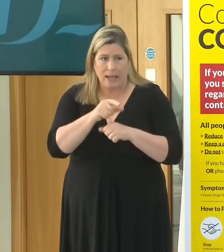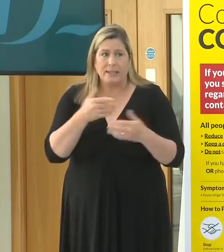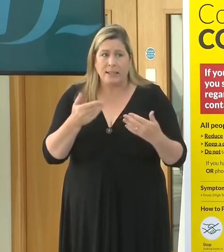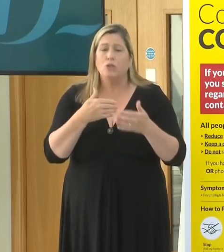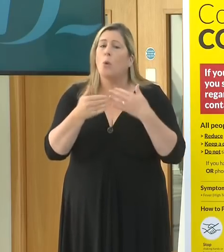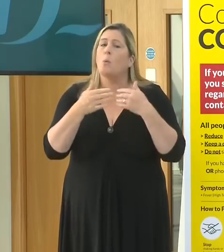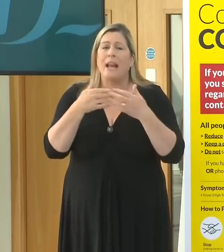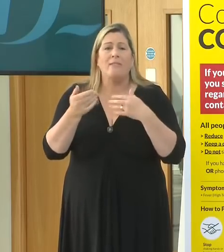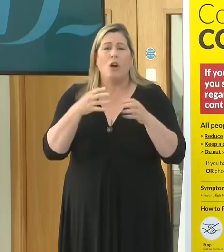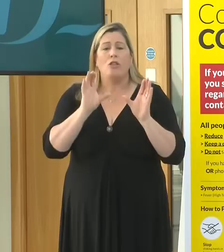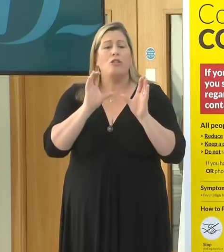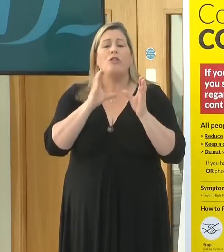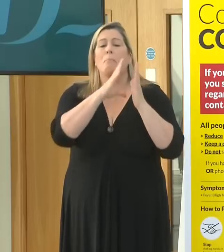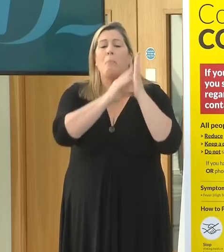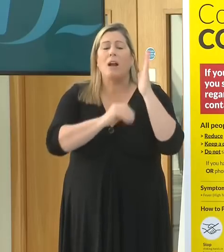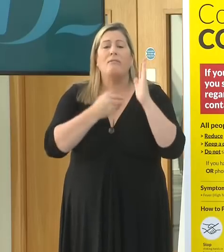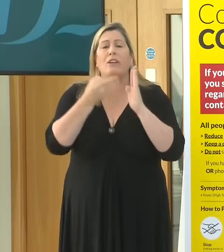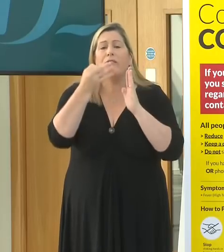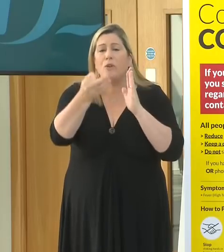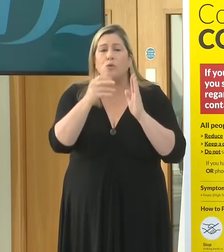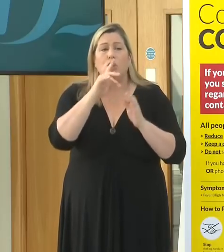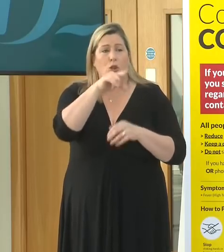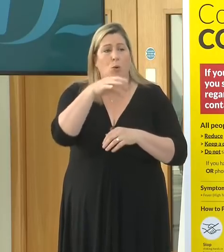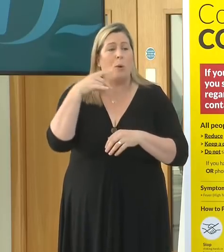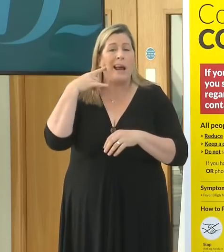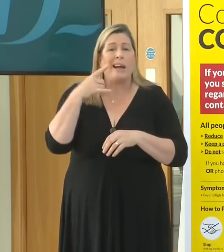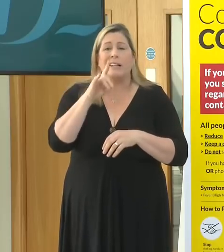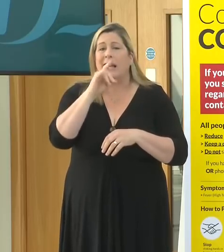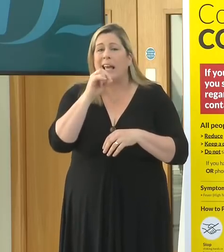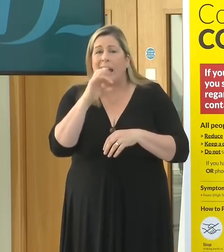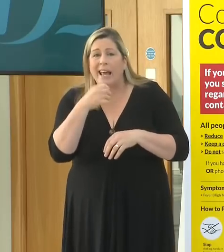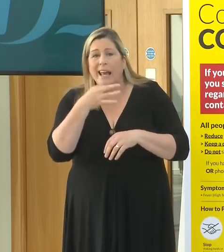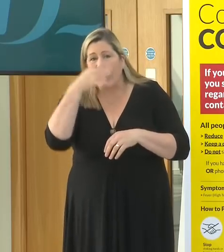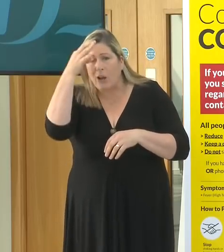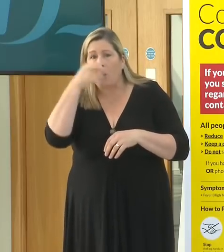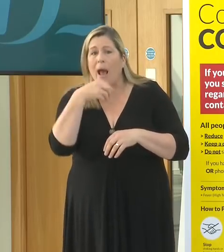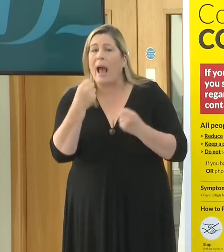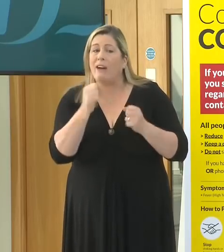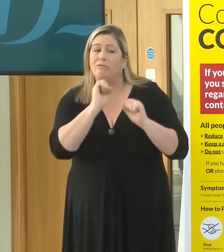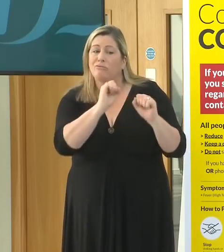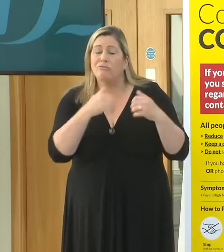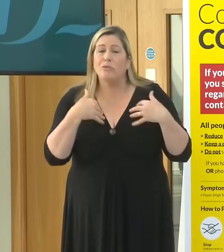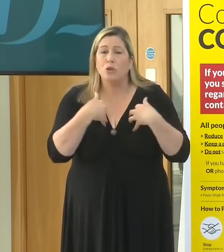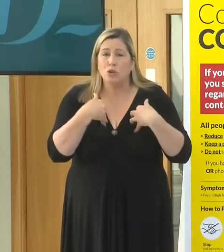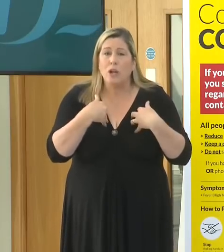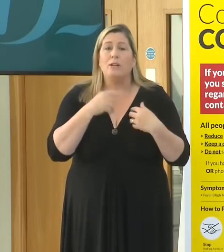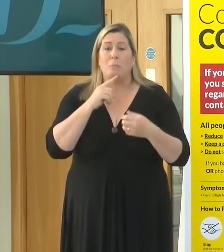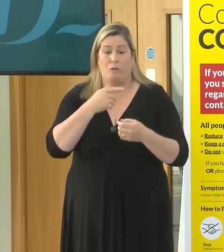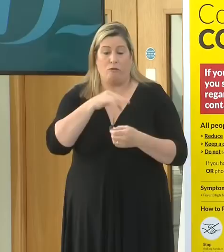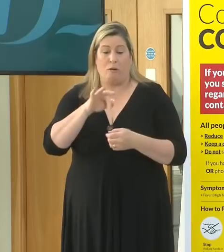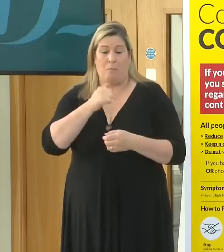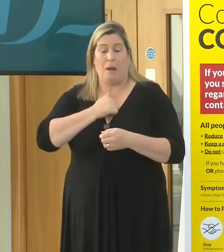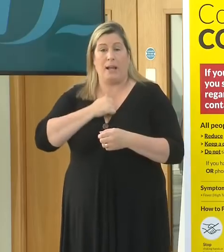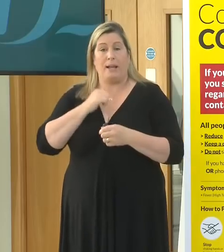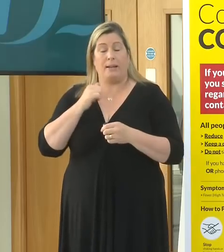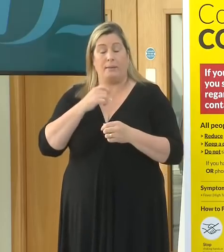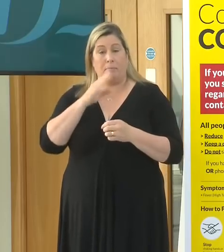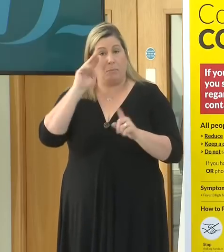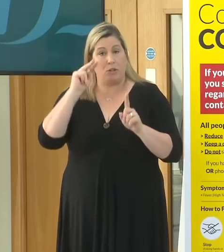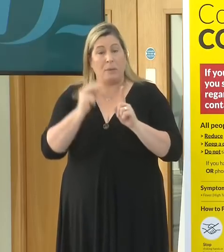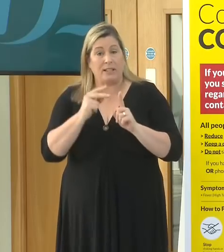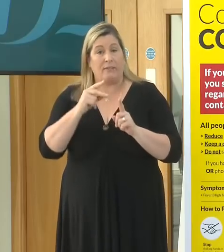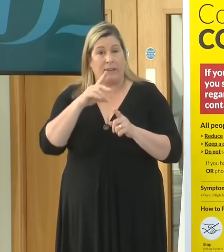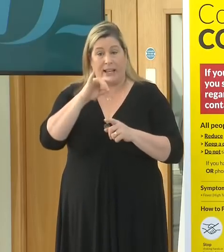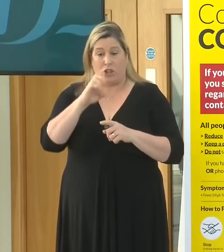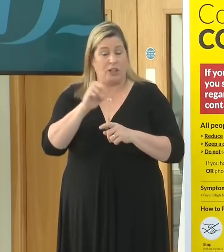So whatever the model is for the future, you've heard HIQA express some concerns related to it. From my perspective, the HSE don't have direct relationships with